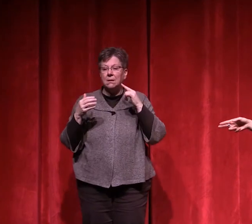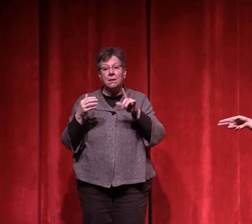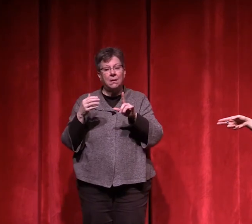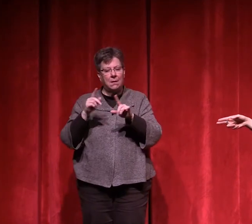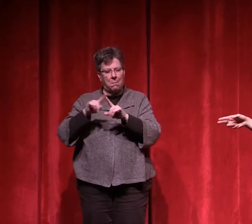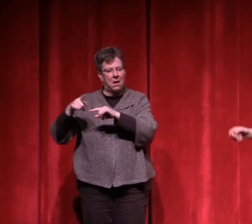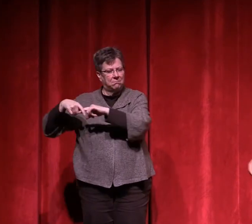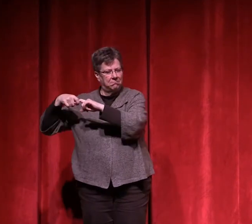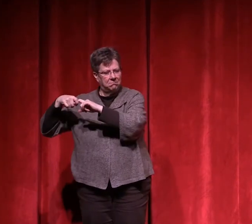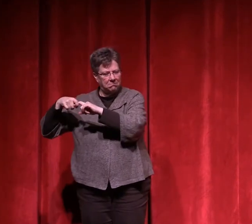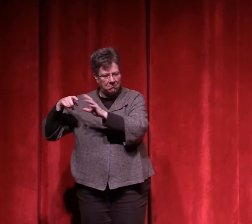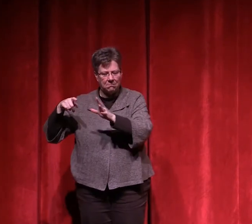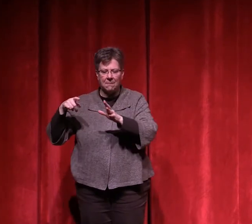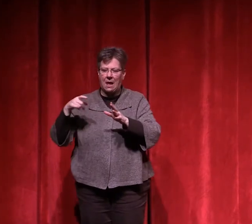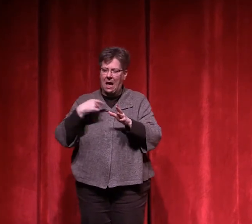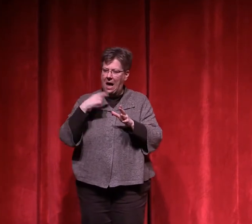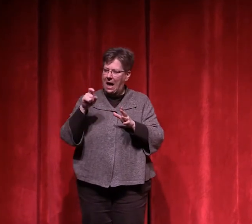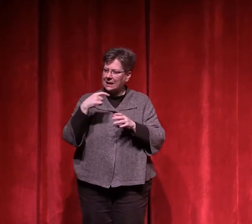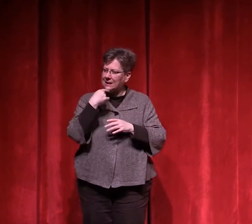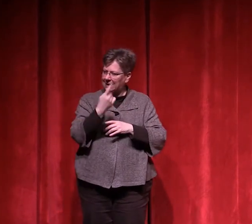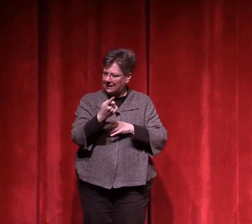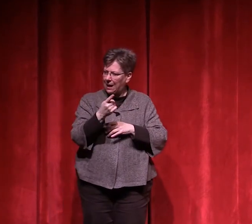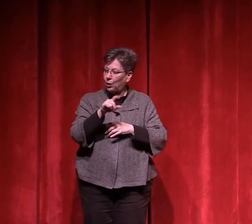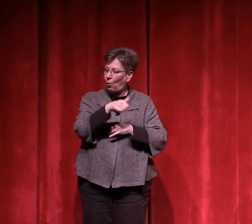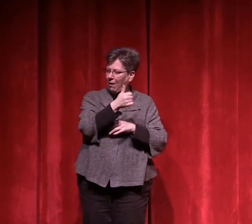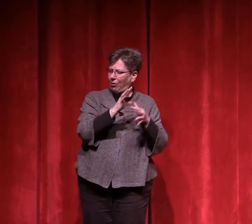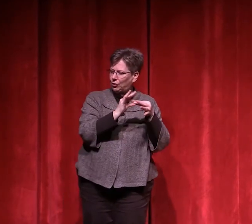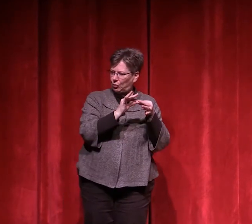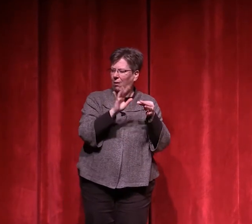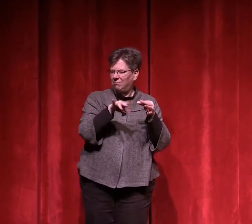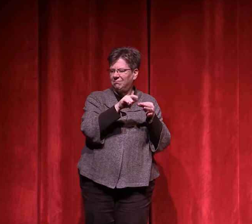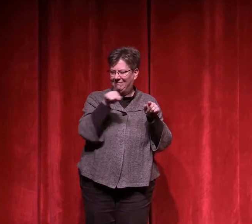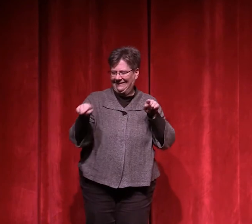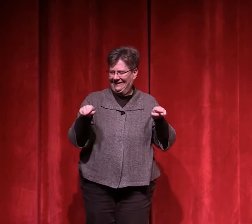that story, I need to tell you this story.